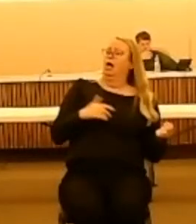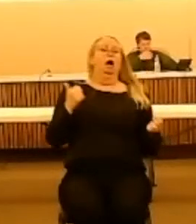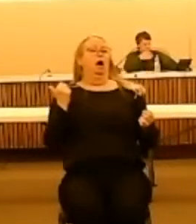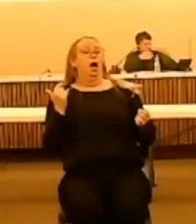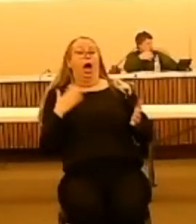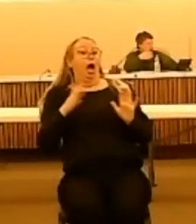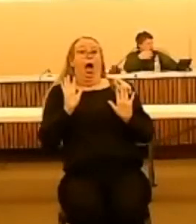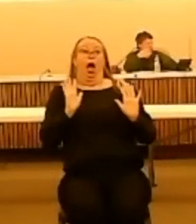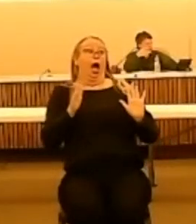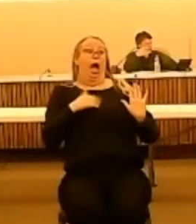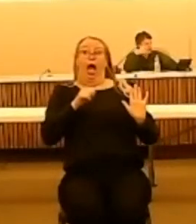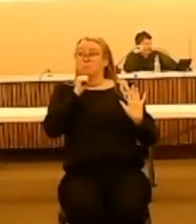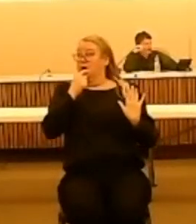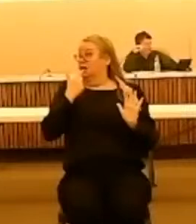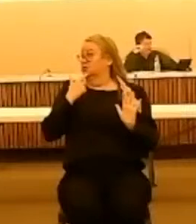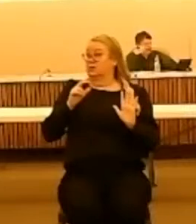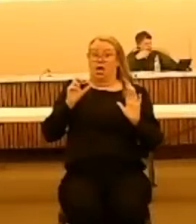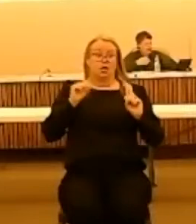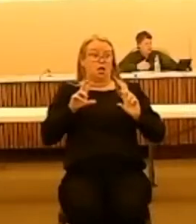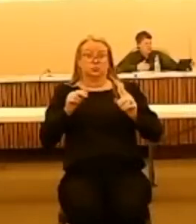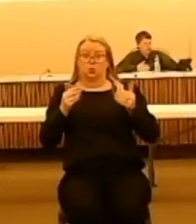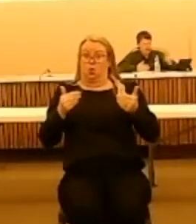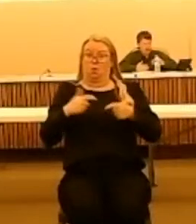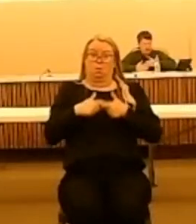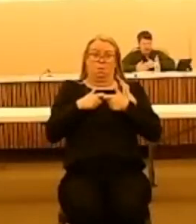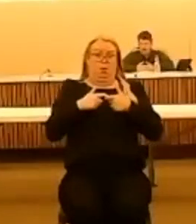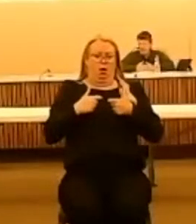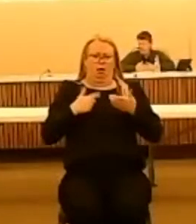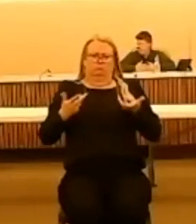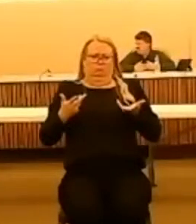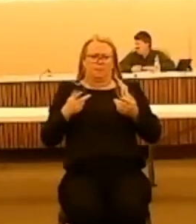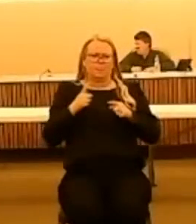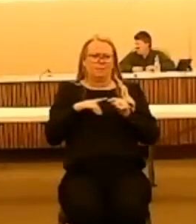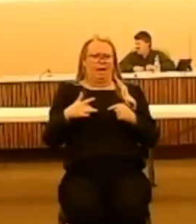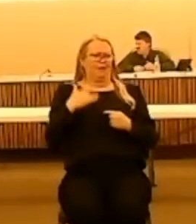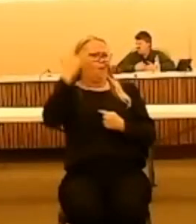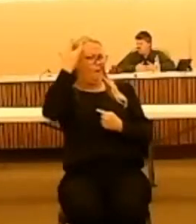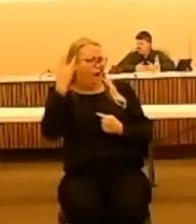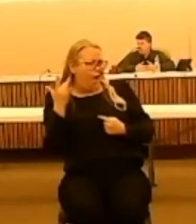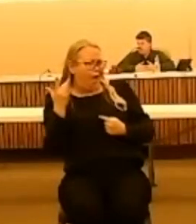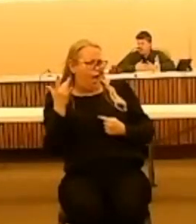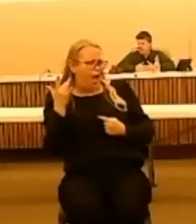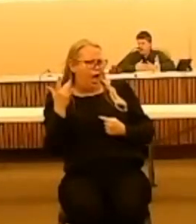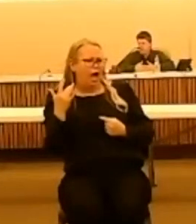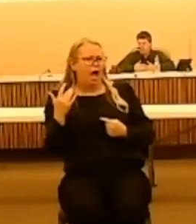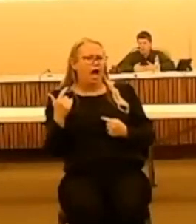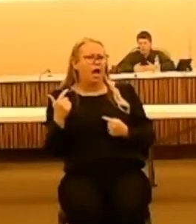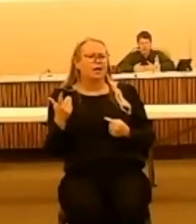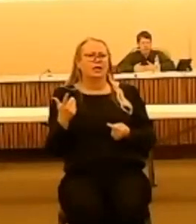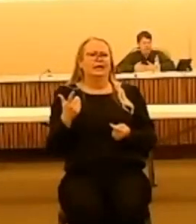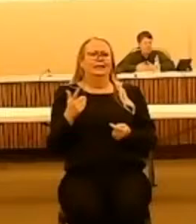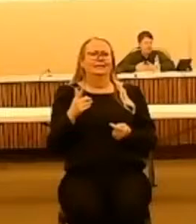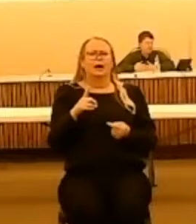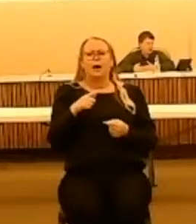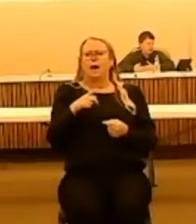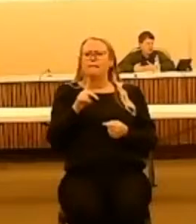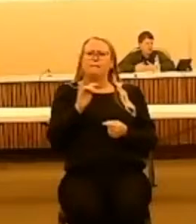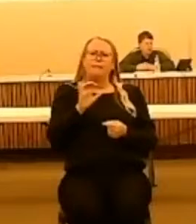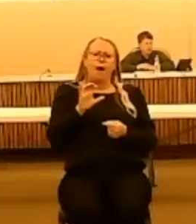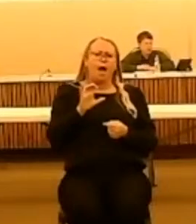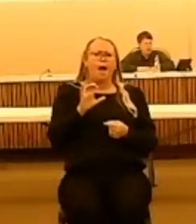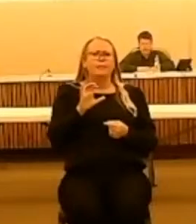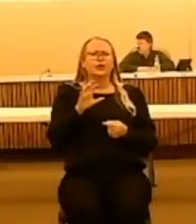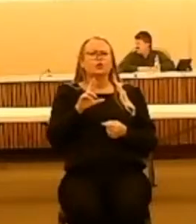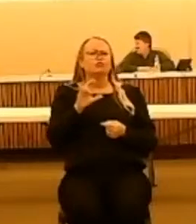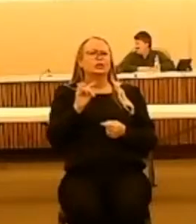not to. I'm just saying that. Right. I mean that's the stuff that we typically don't do the same night as the public hearing are rezones.